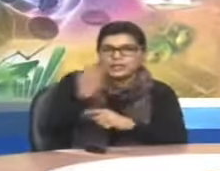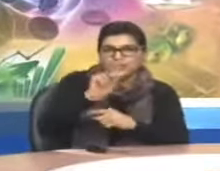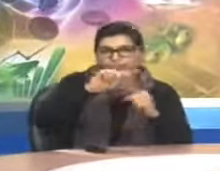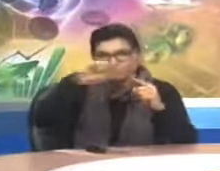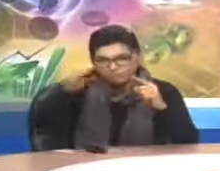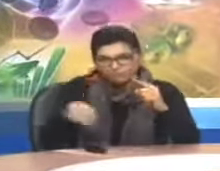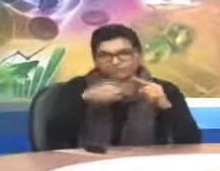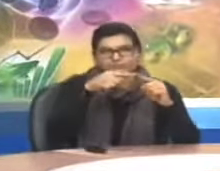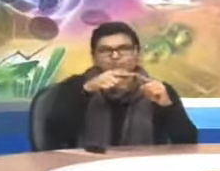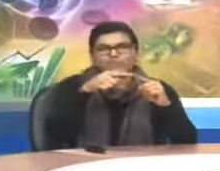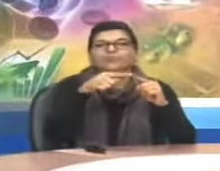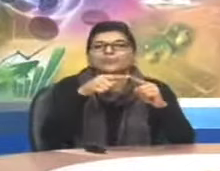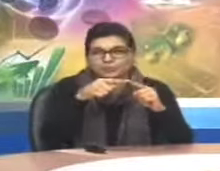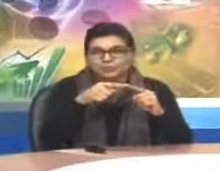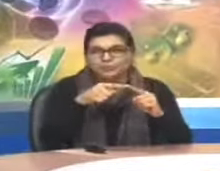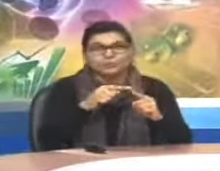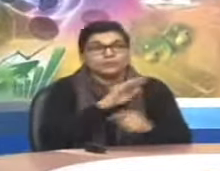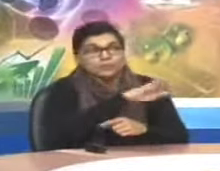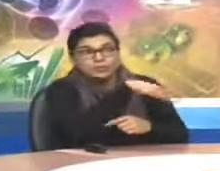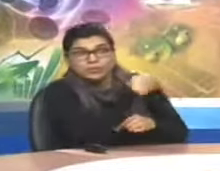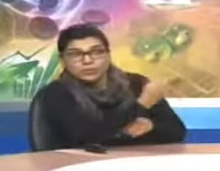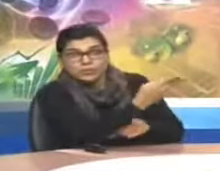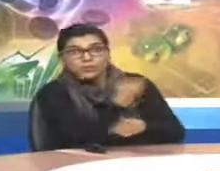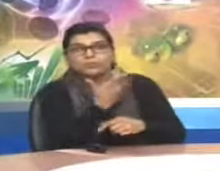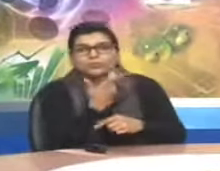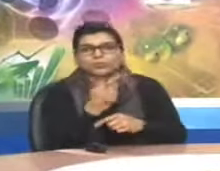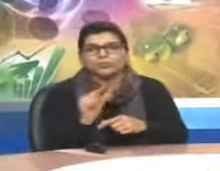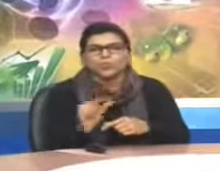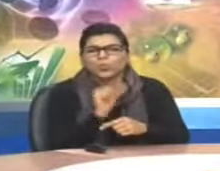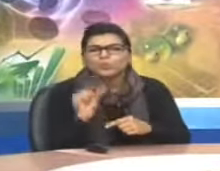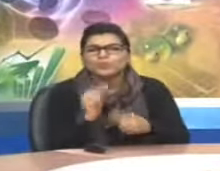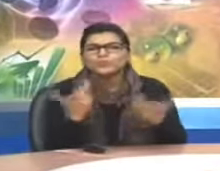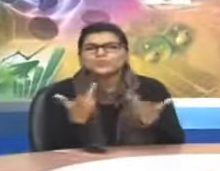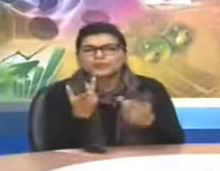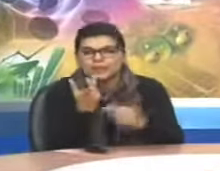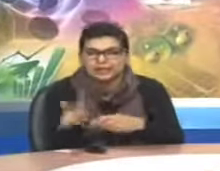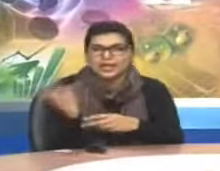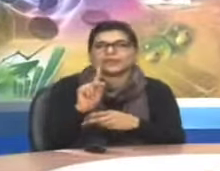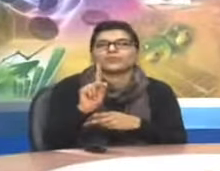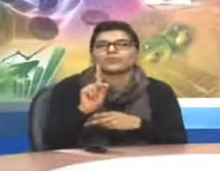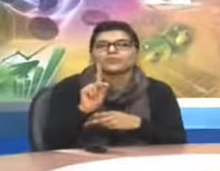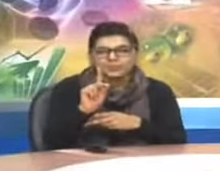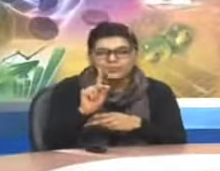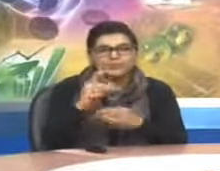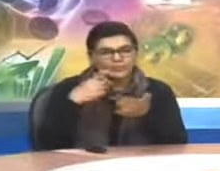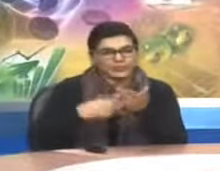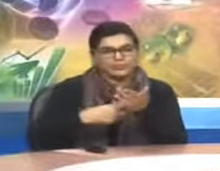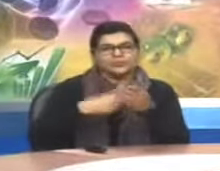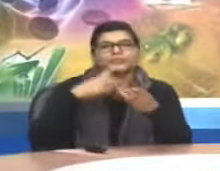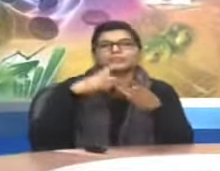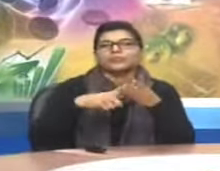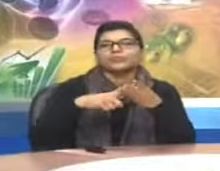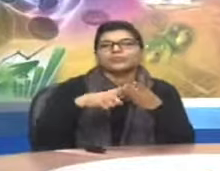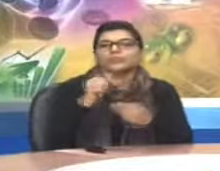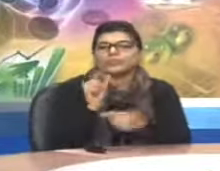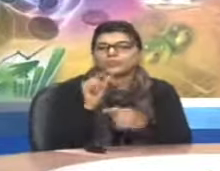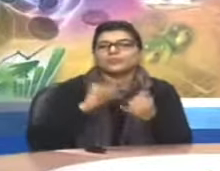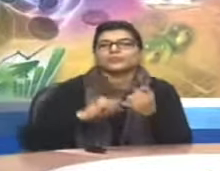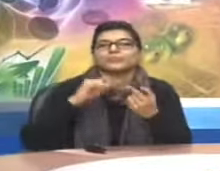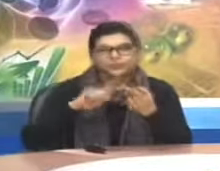and you can see a word written below is recycle, and on the right